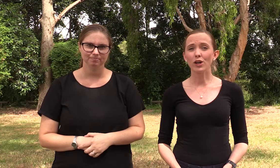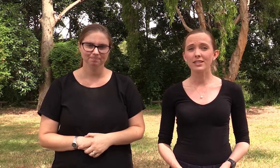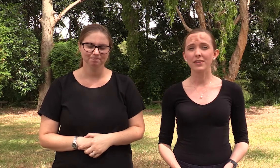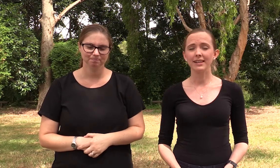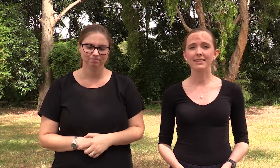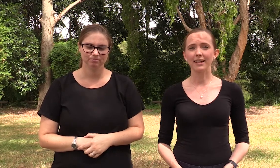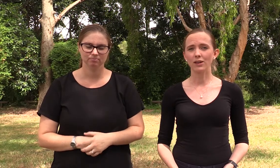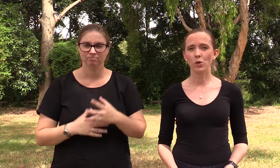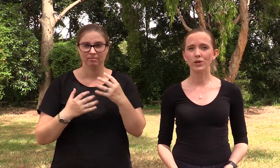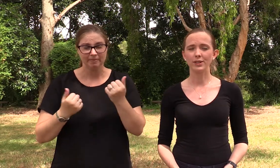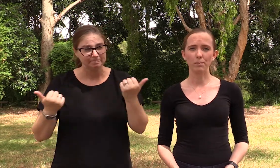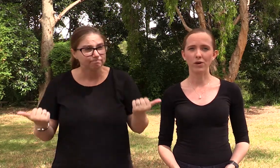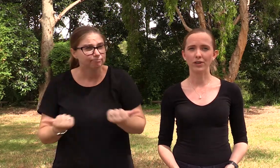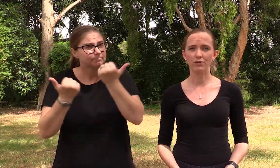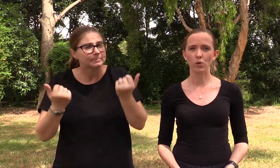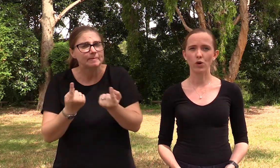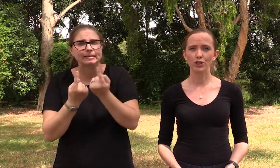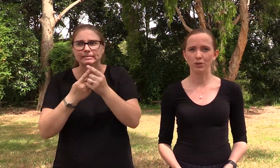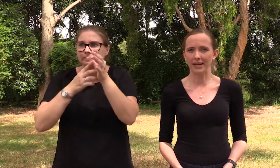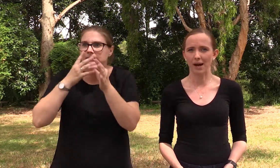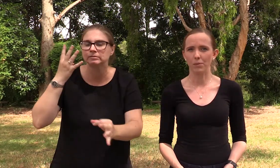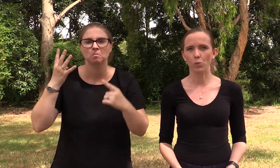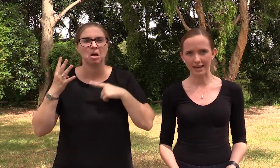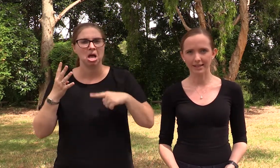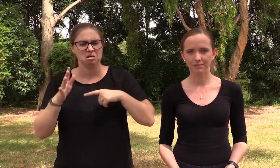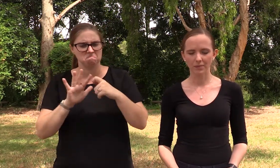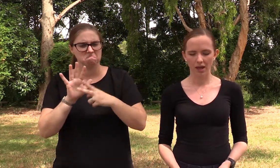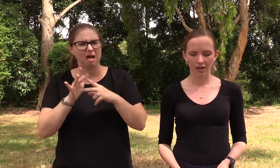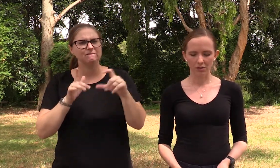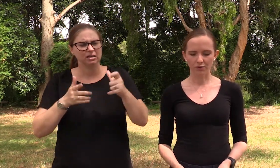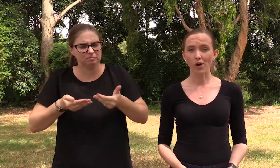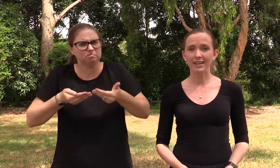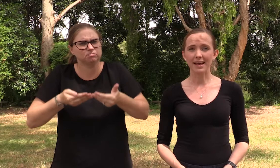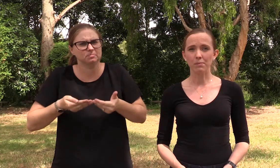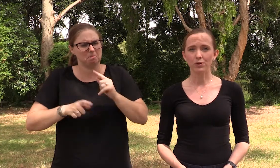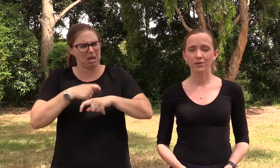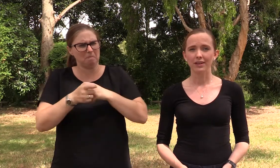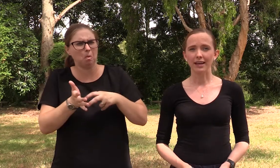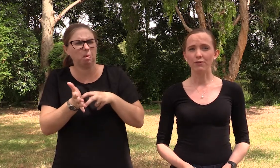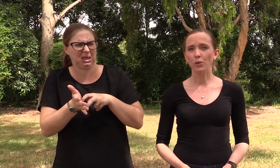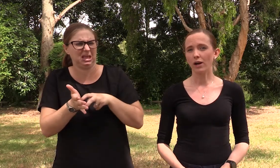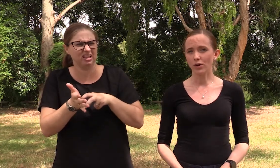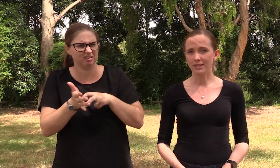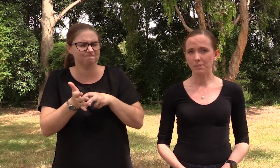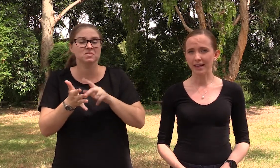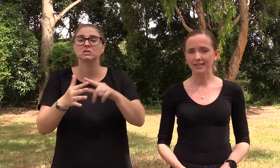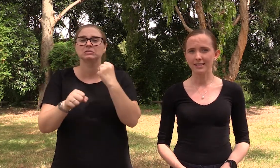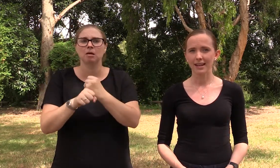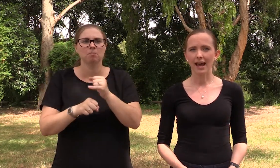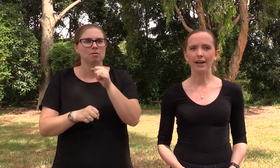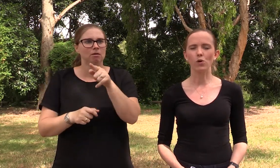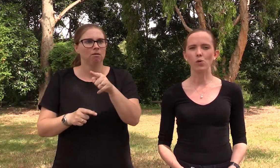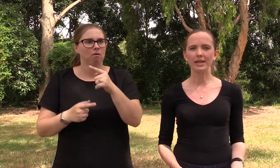There are lots of things that can cause your pelvic floor to become weak. For example, if you are